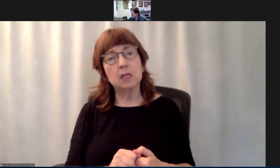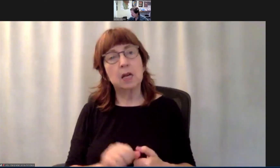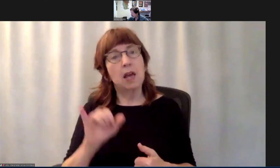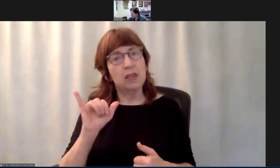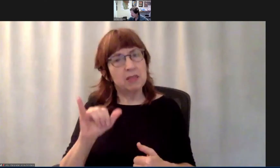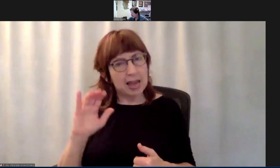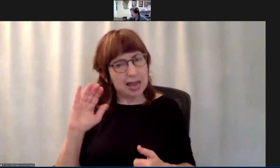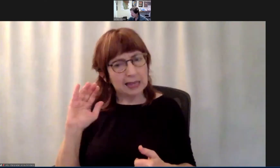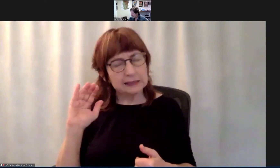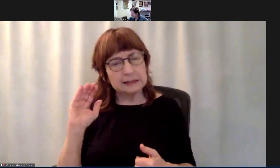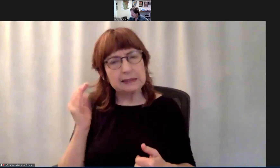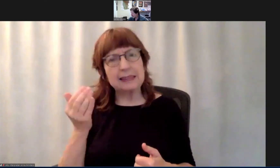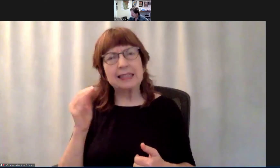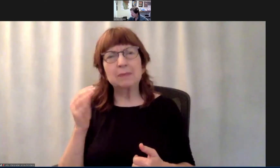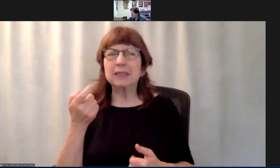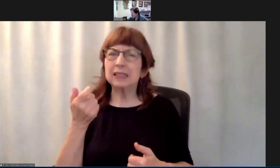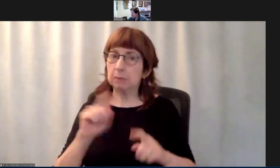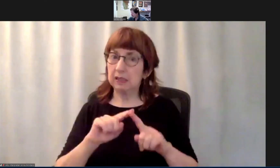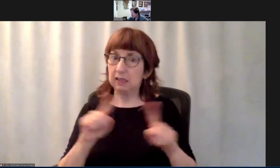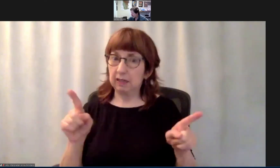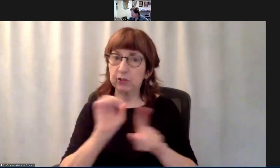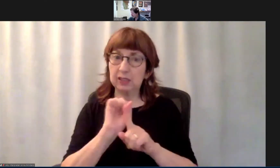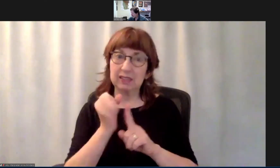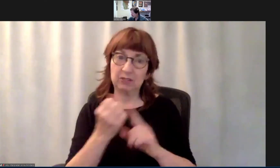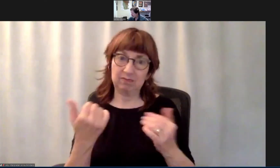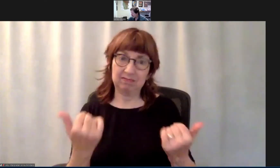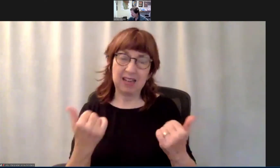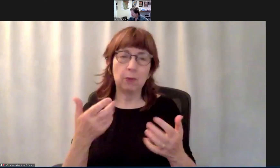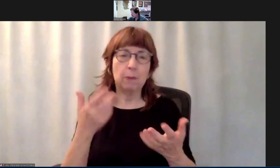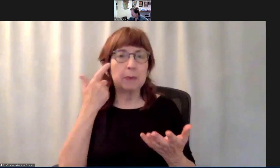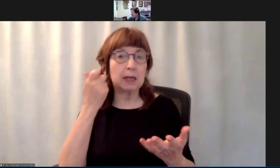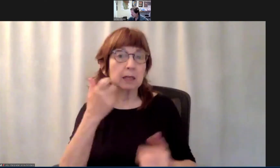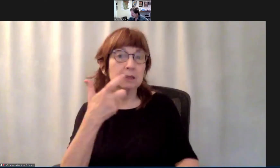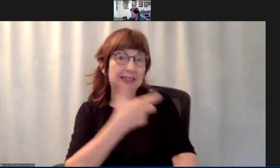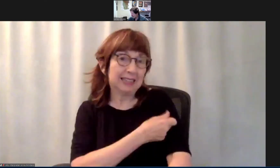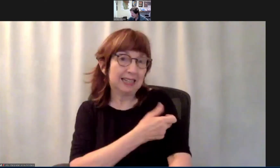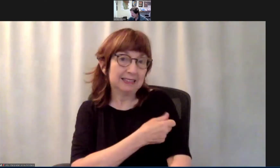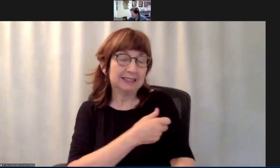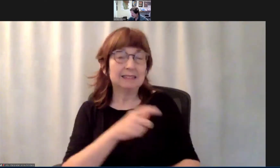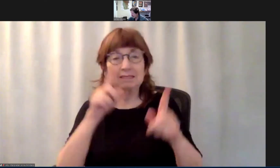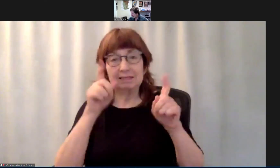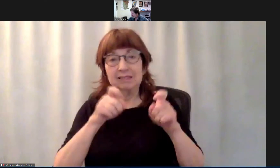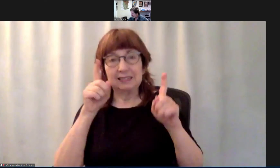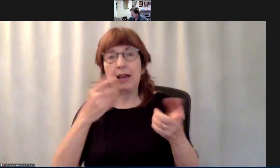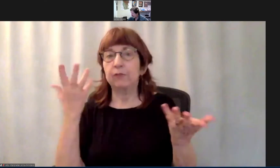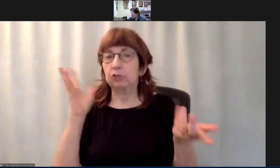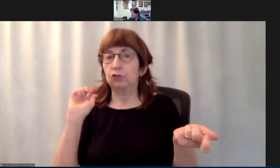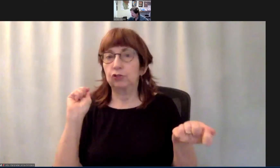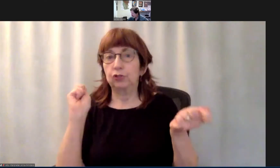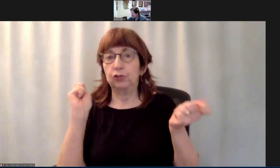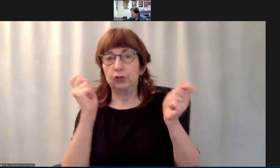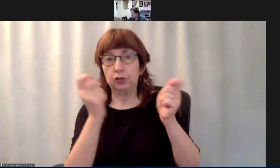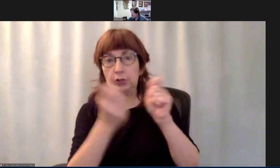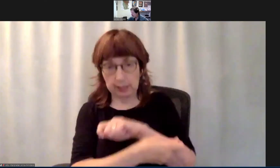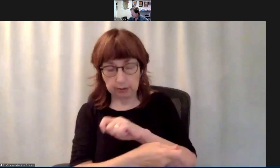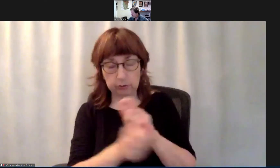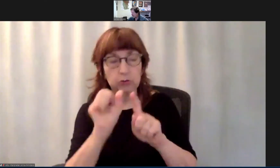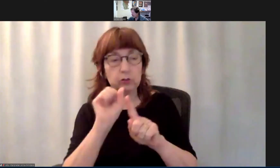seems to be a little bit different now, given that testing and vaccination have changed the